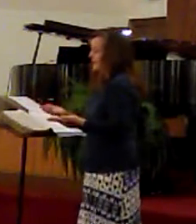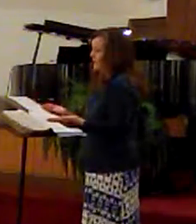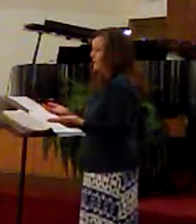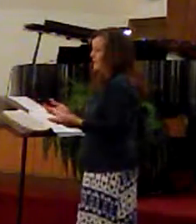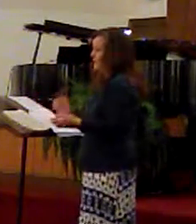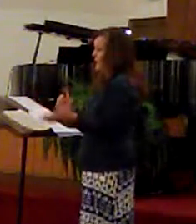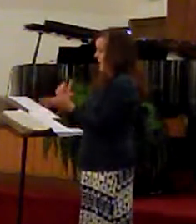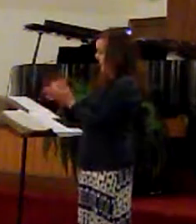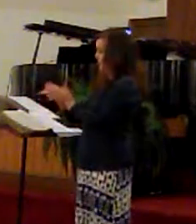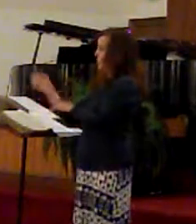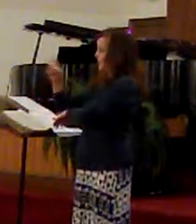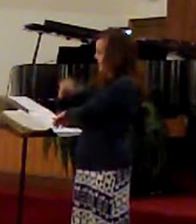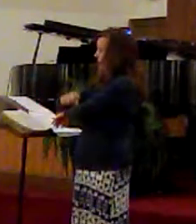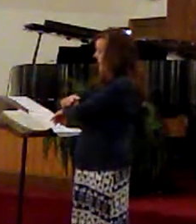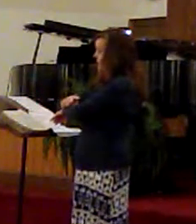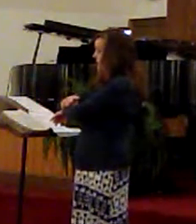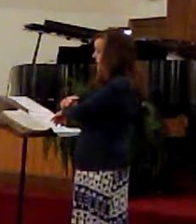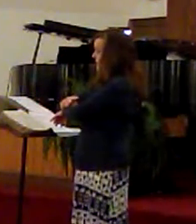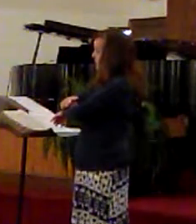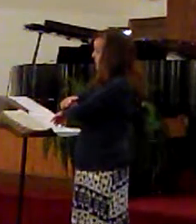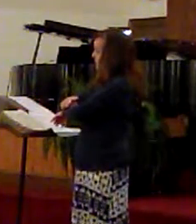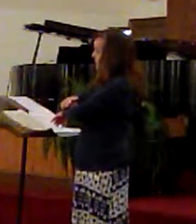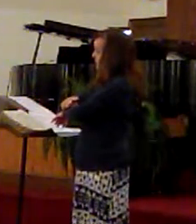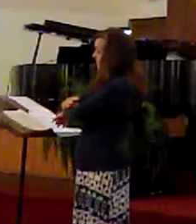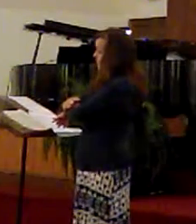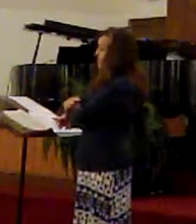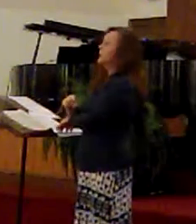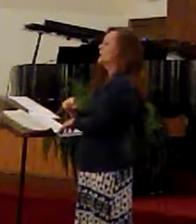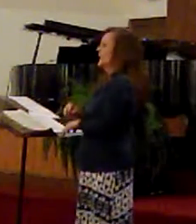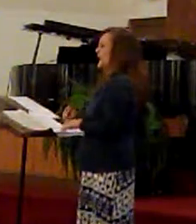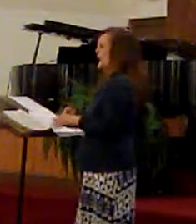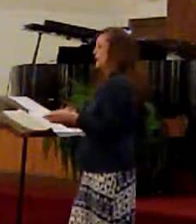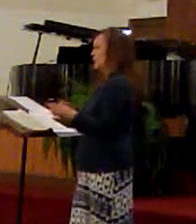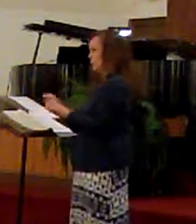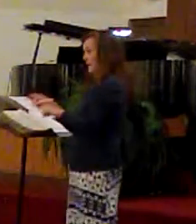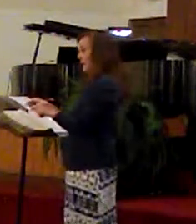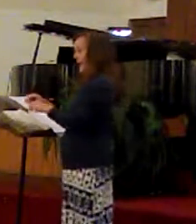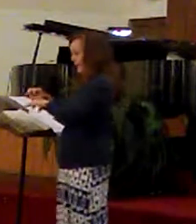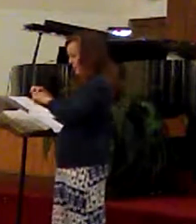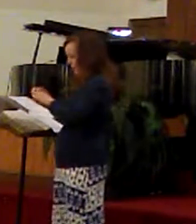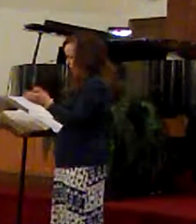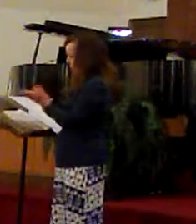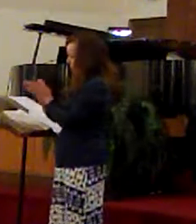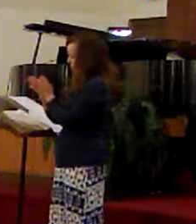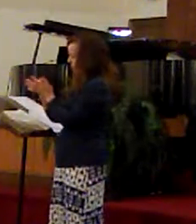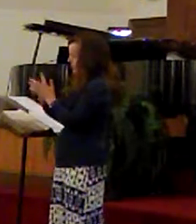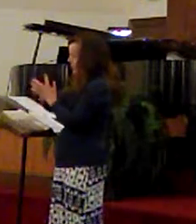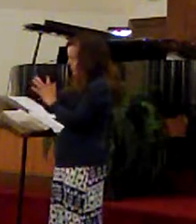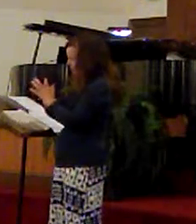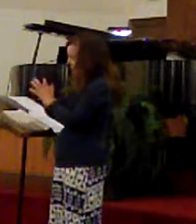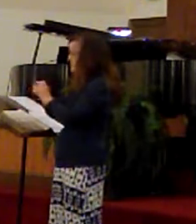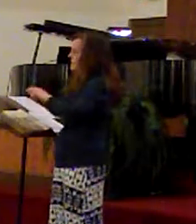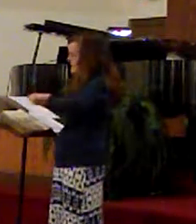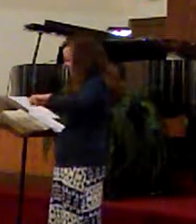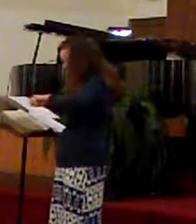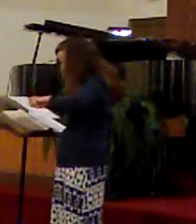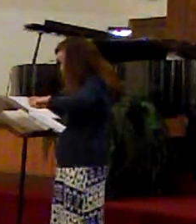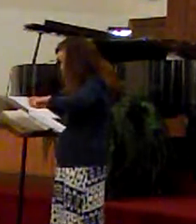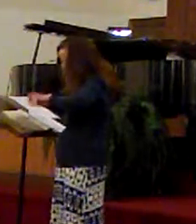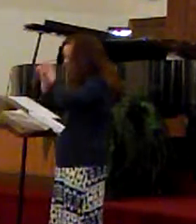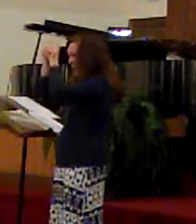I've read it this morning. And now I've gone through the day, and because I've read it, because I prayed and asked the Holy Spirit to guide me,